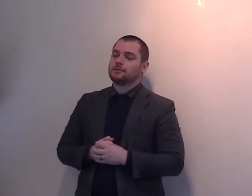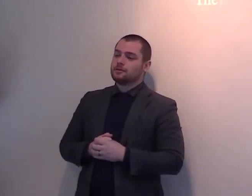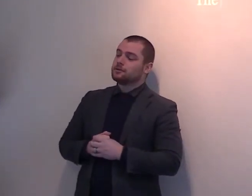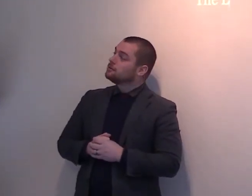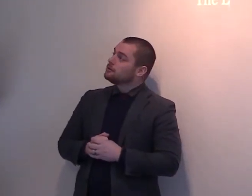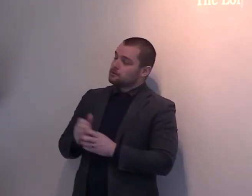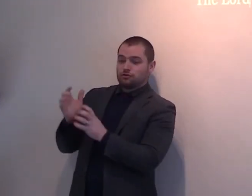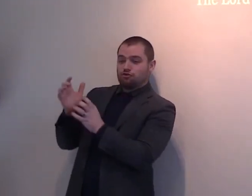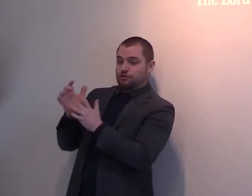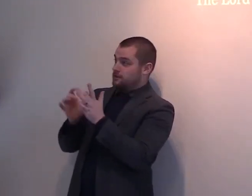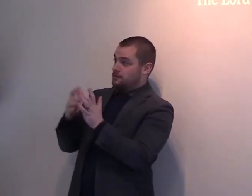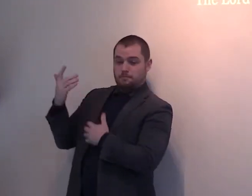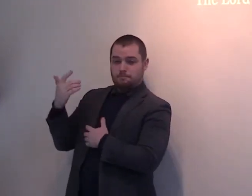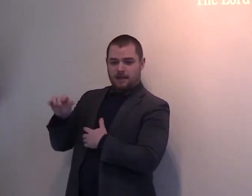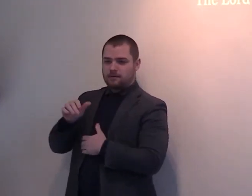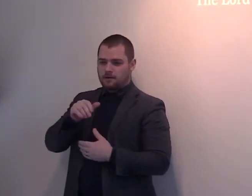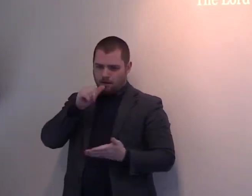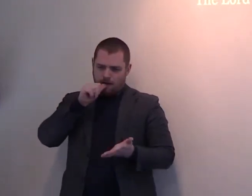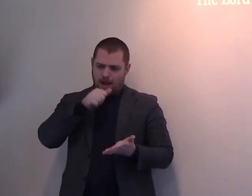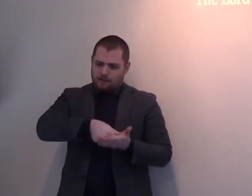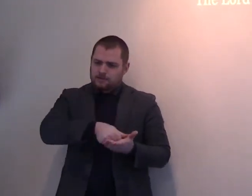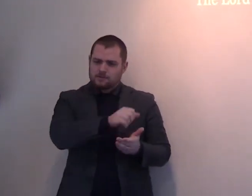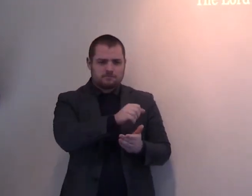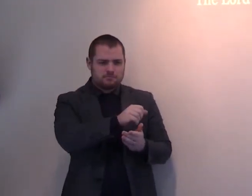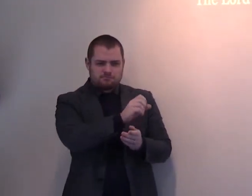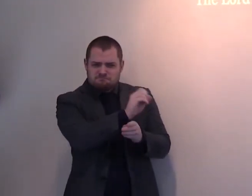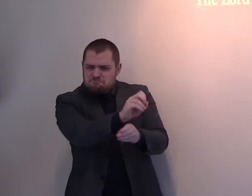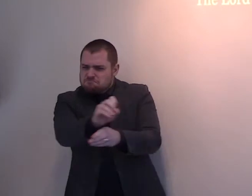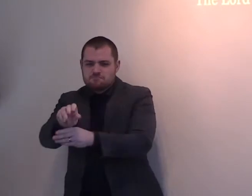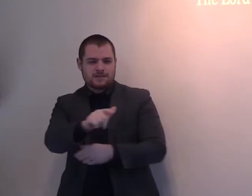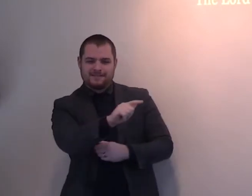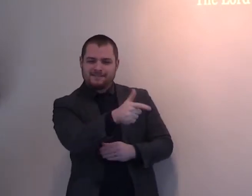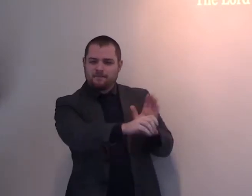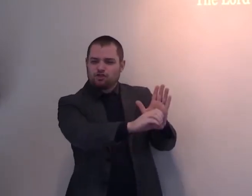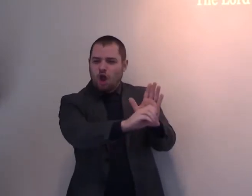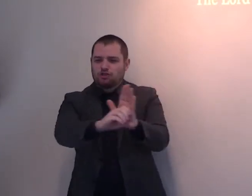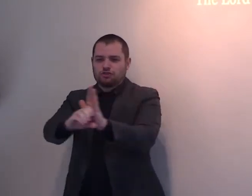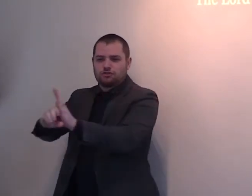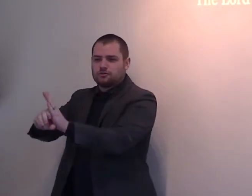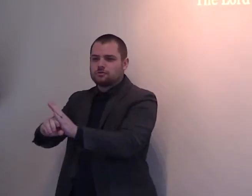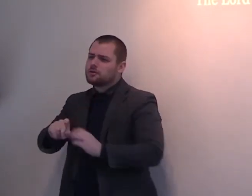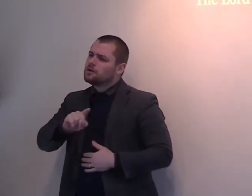those seven letters to the seven churches because their message, first of all, is personal.